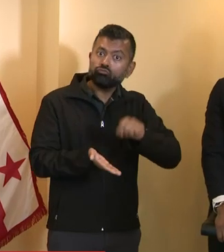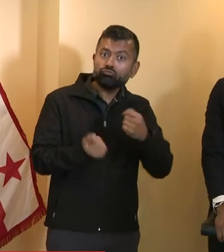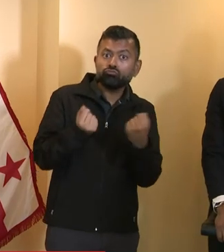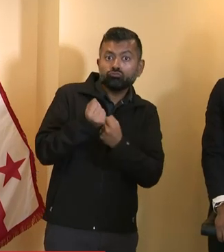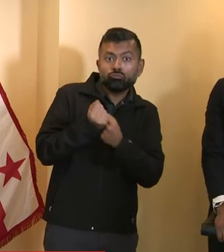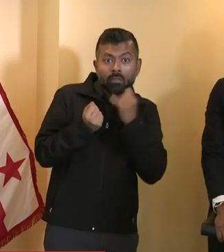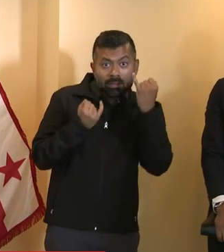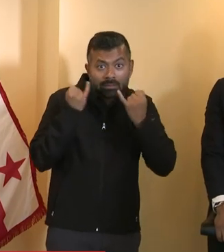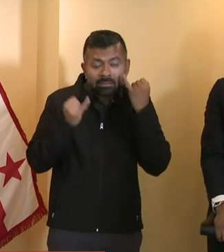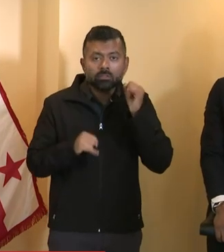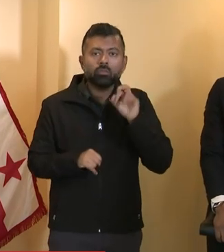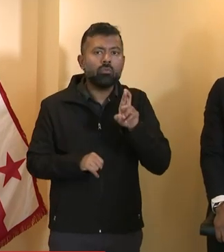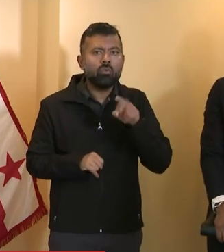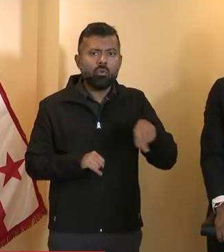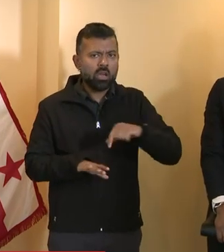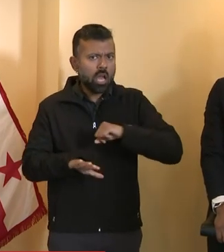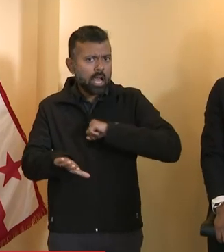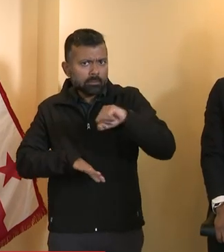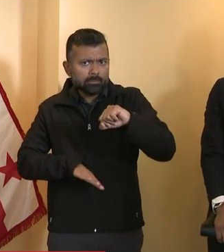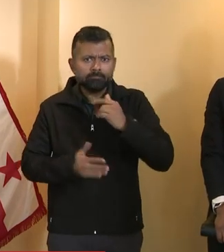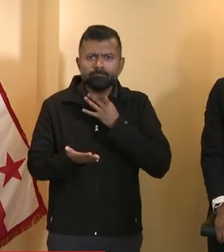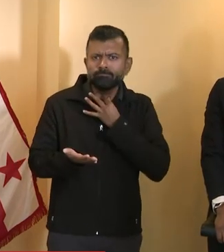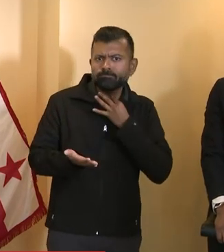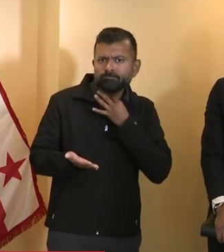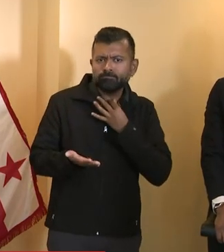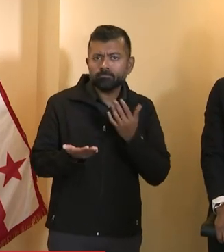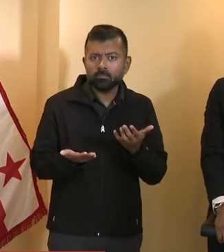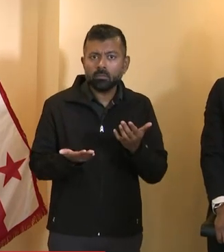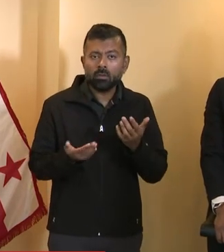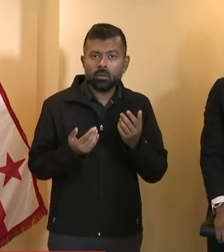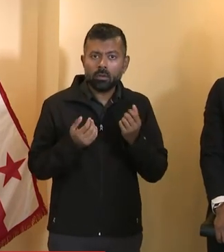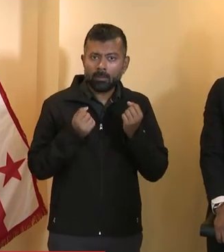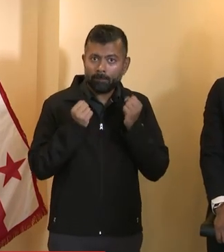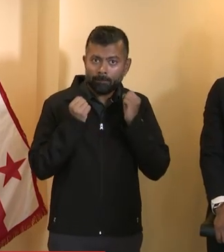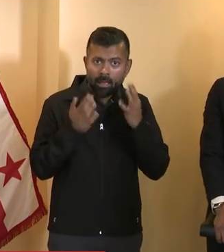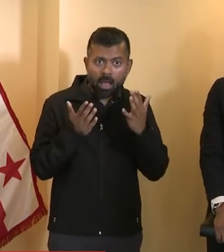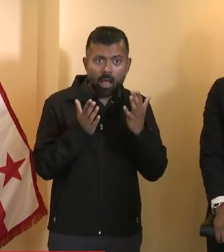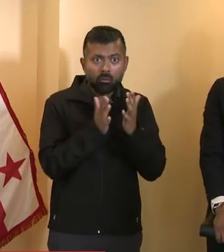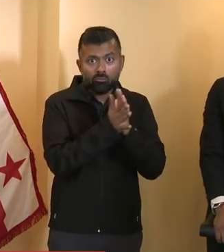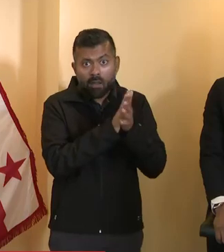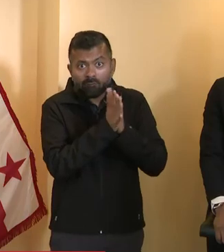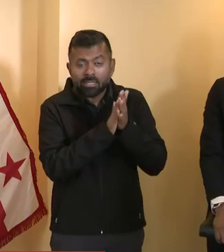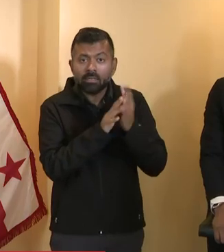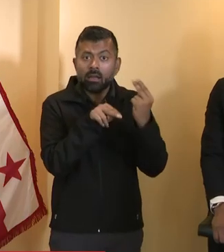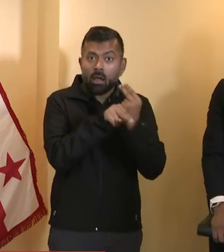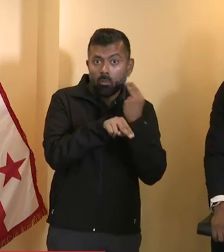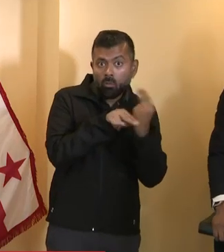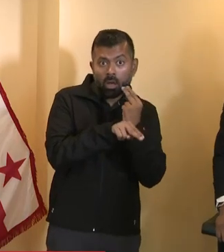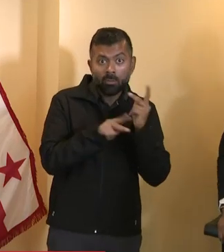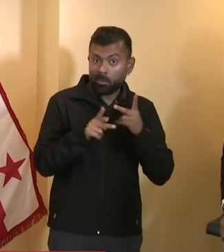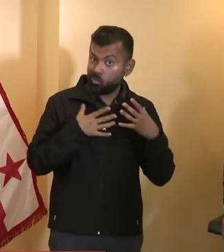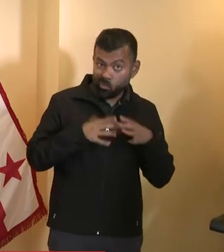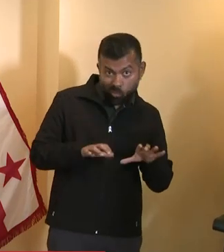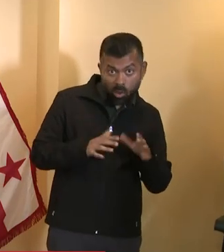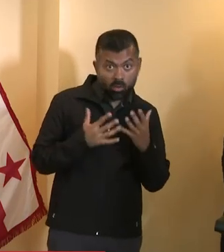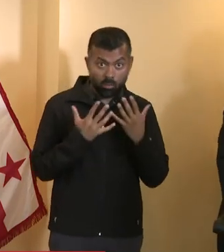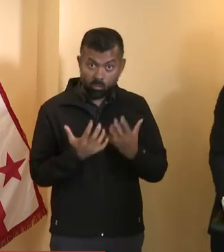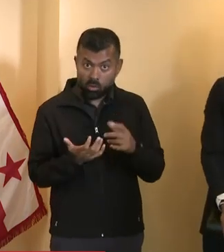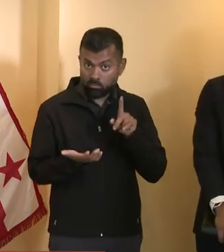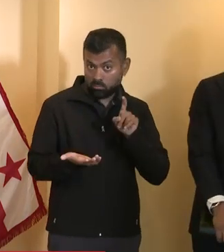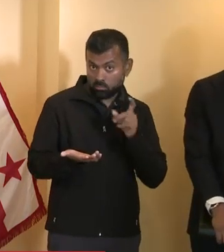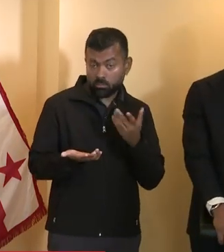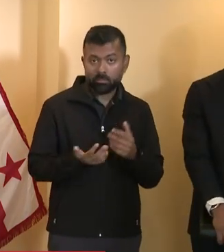live, at all times of the day? What considerations are there around traffic congestion, things like that? Well, in any large